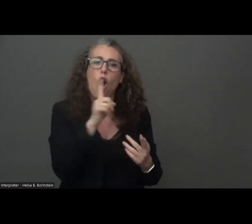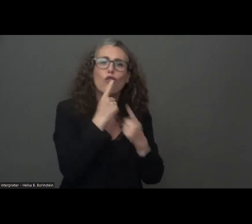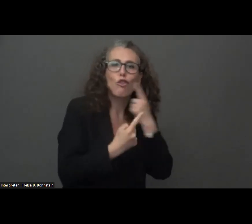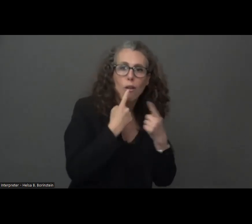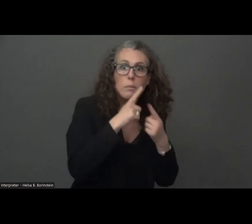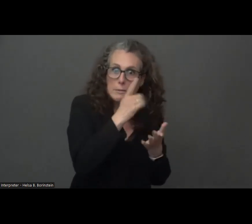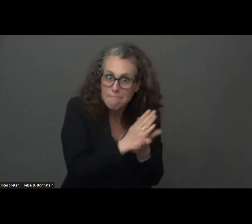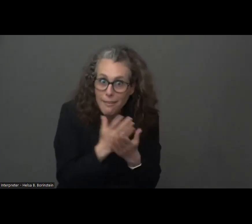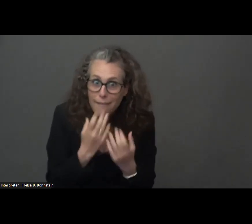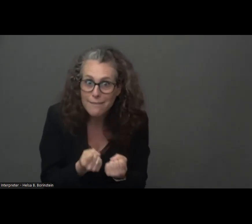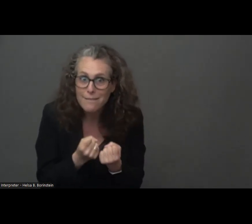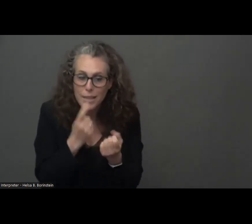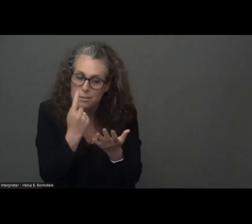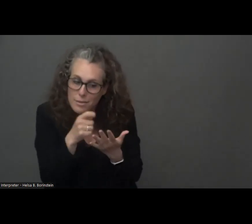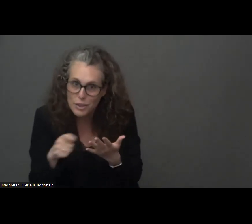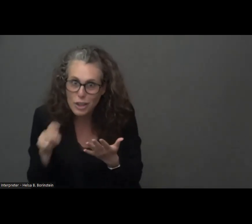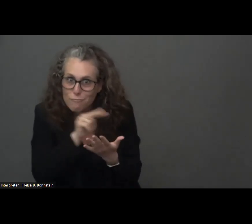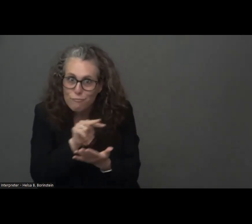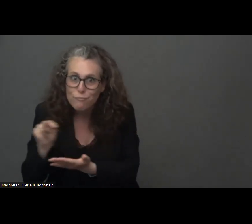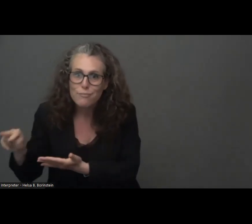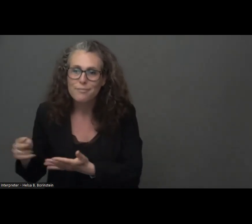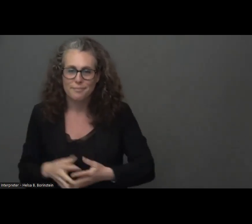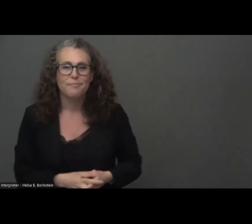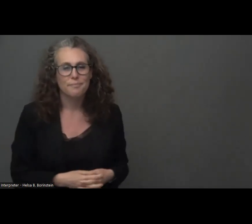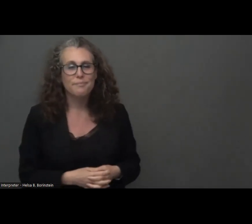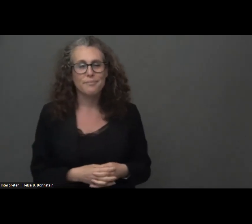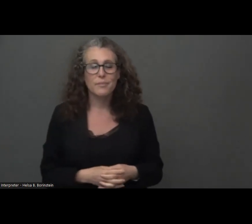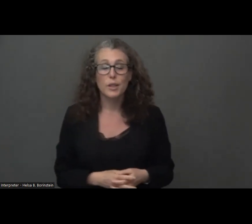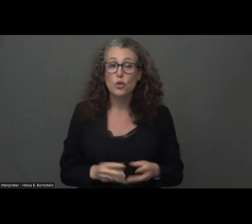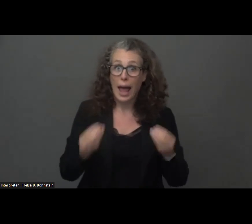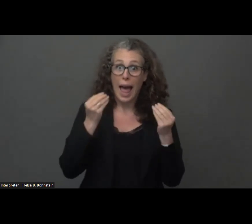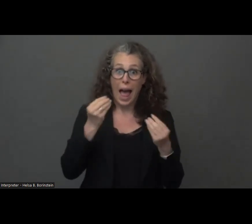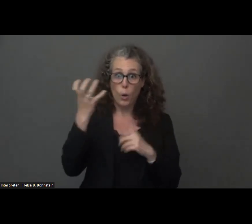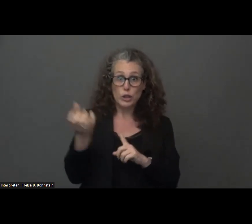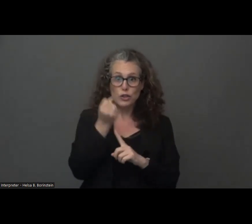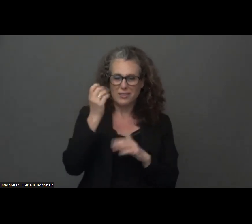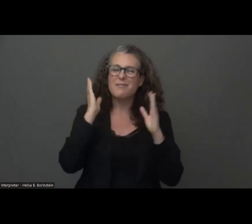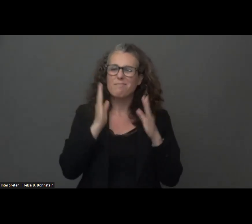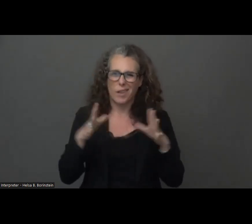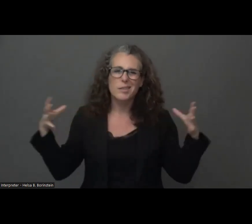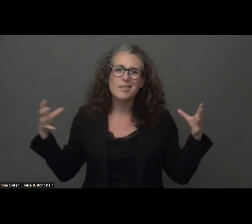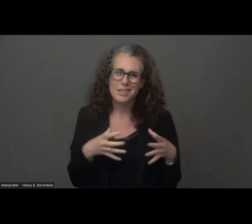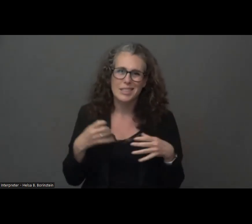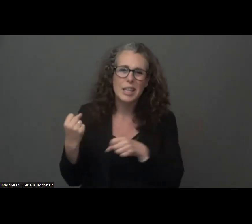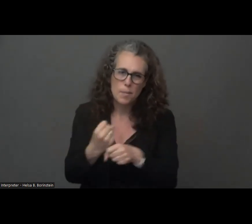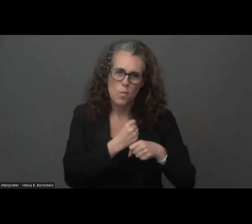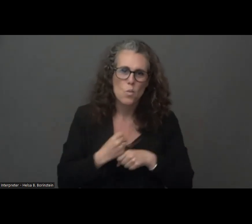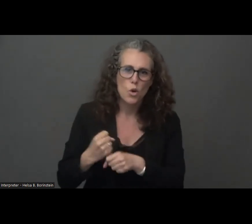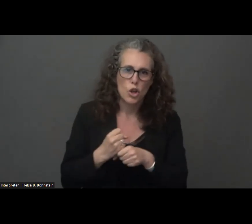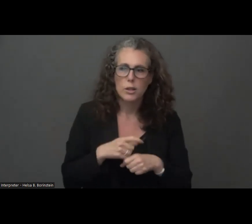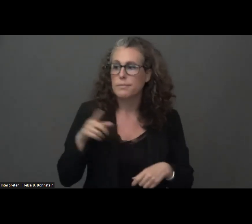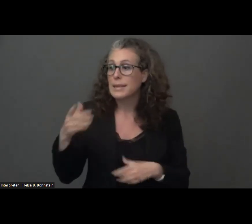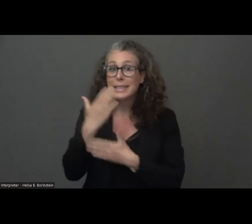to that of the tendering stage, and it is only through the teamwork of our IT colleagues, our colleagues on the disability team,